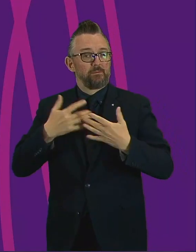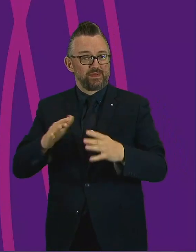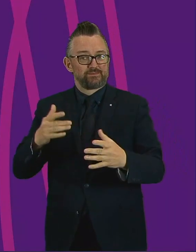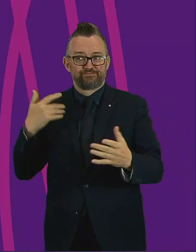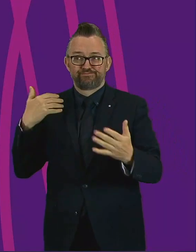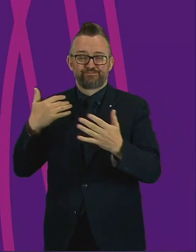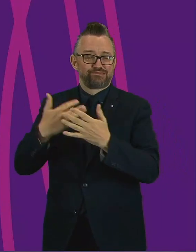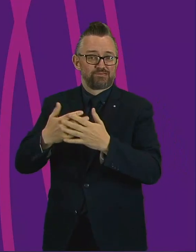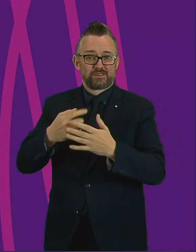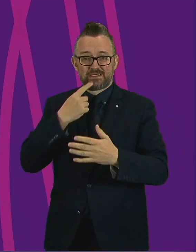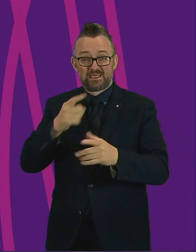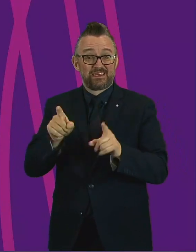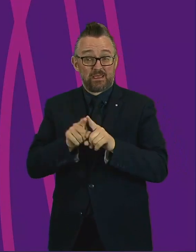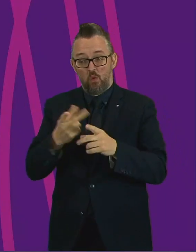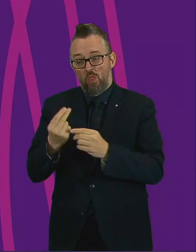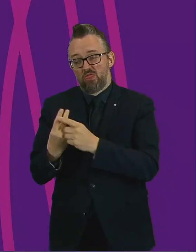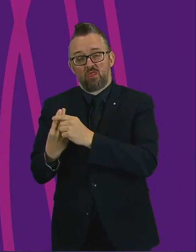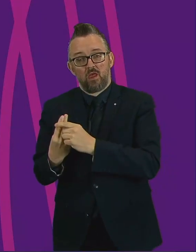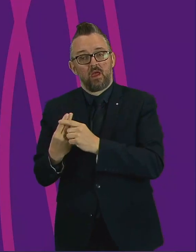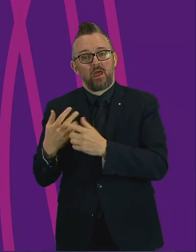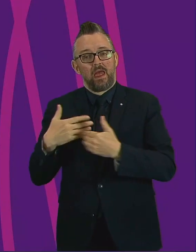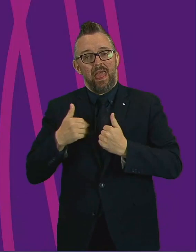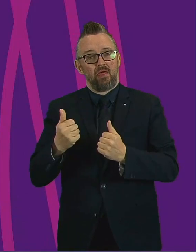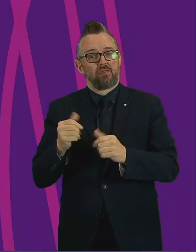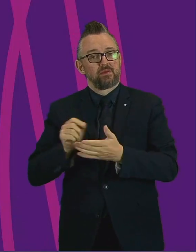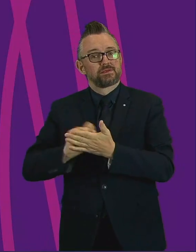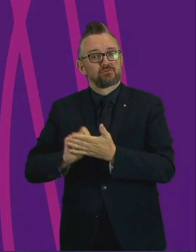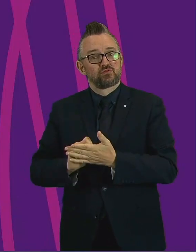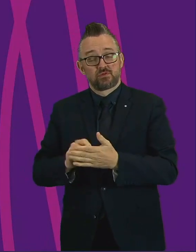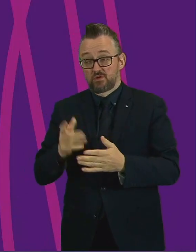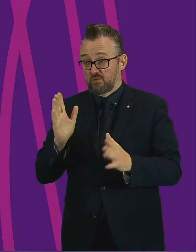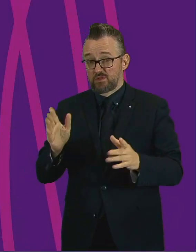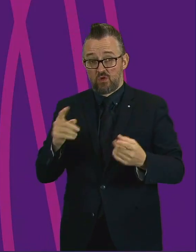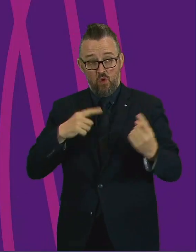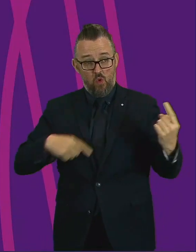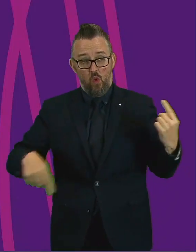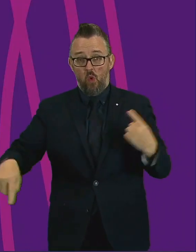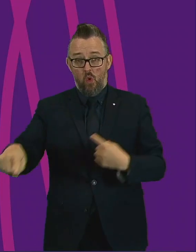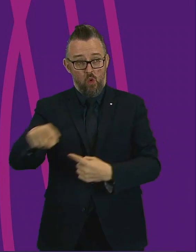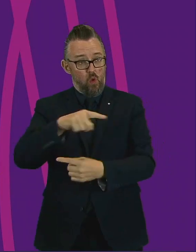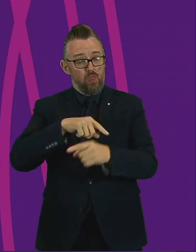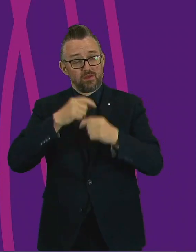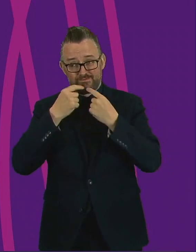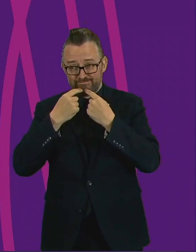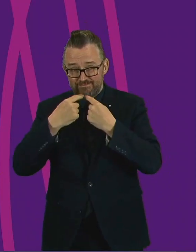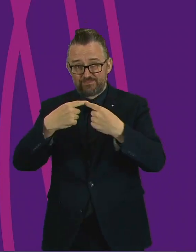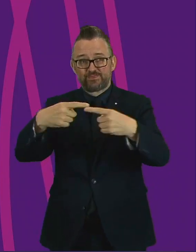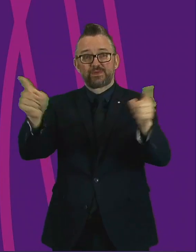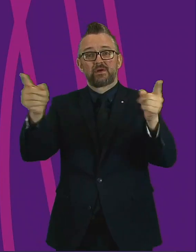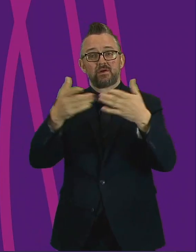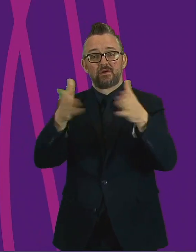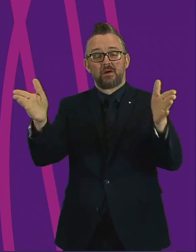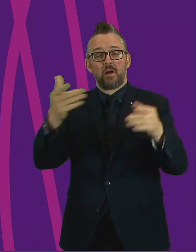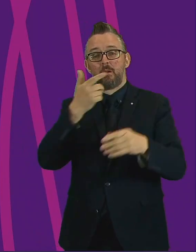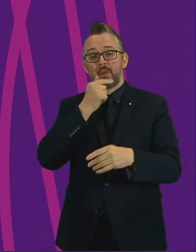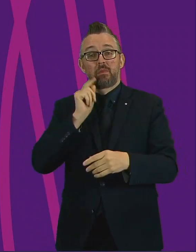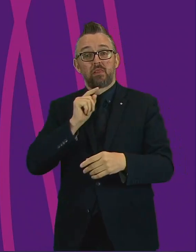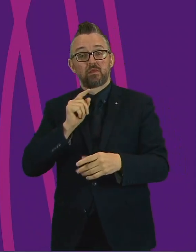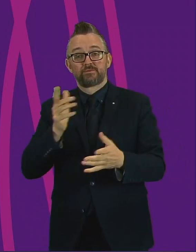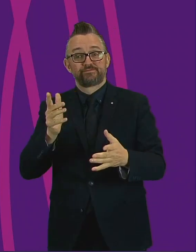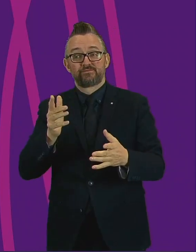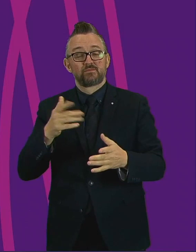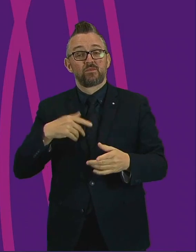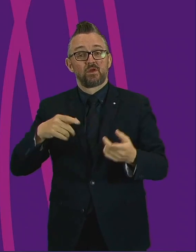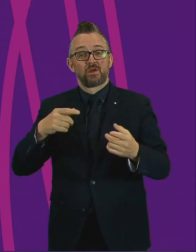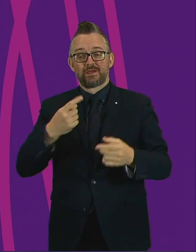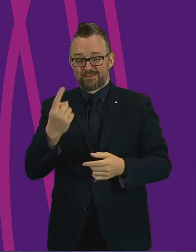the Health Secretary, and it's a really important message that we must all convey to the population. It will not do that on its own. We all have to play